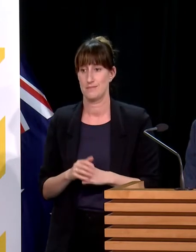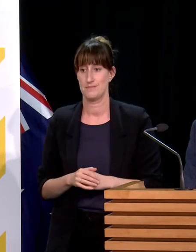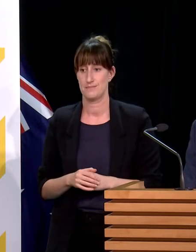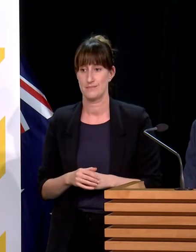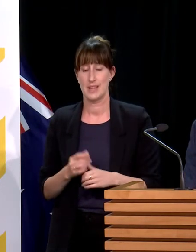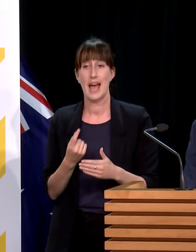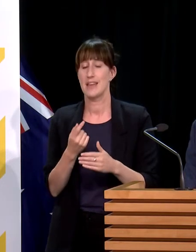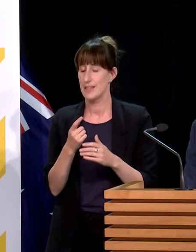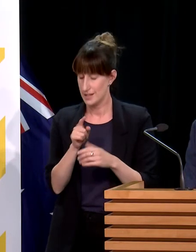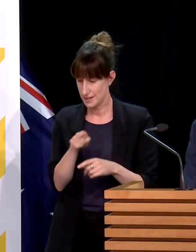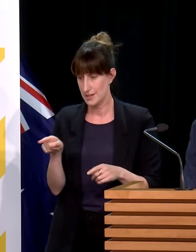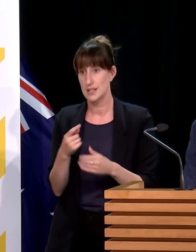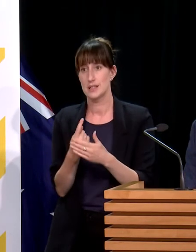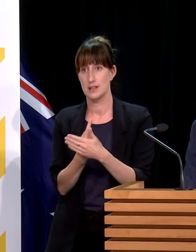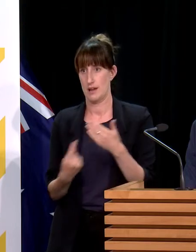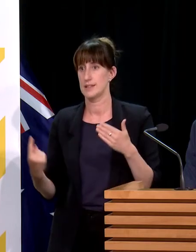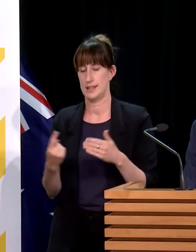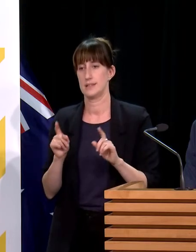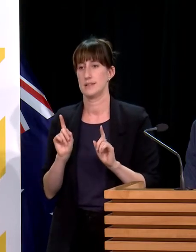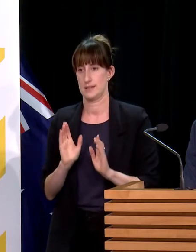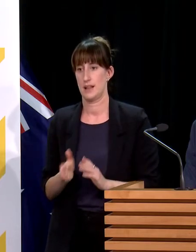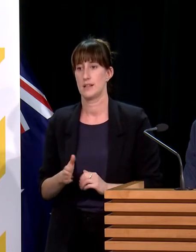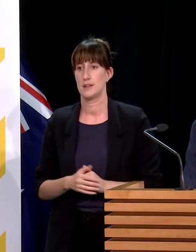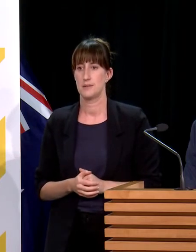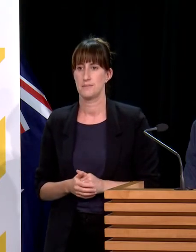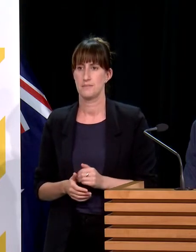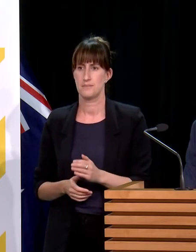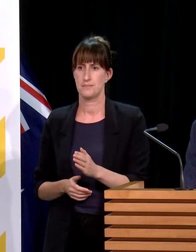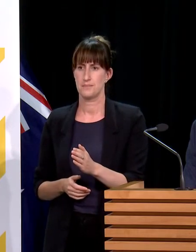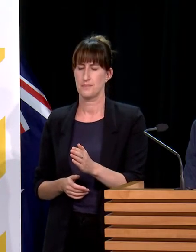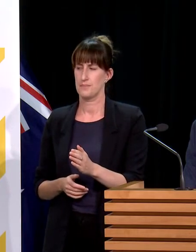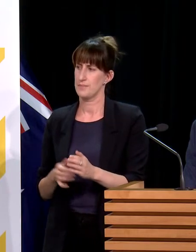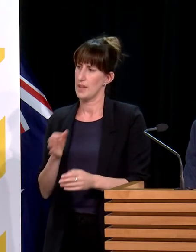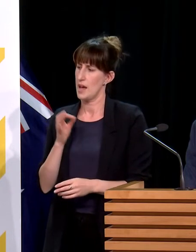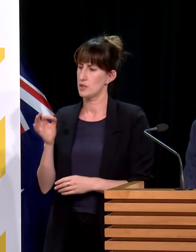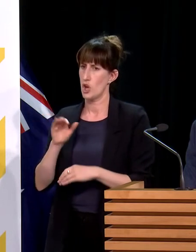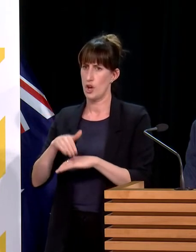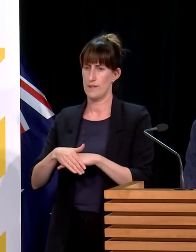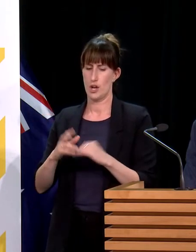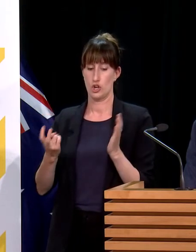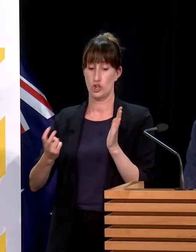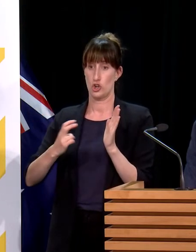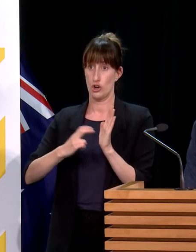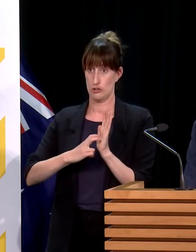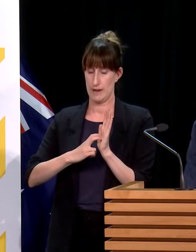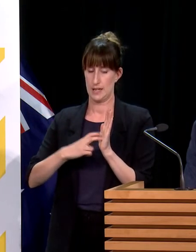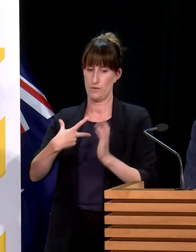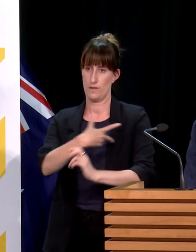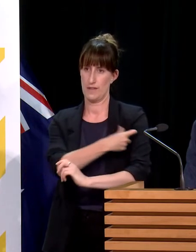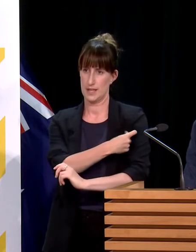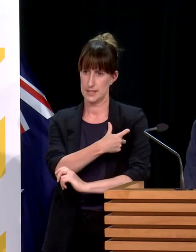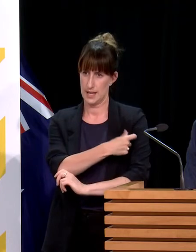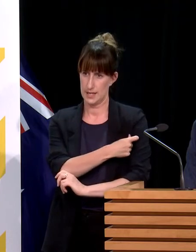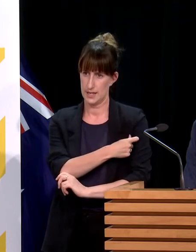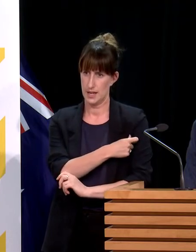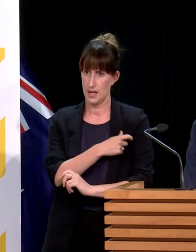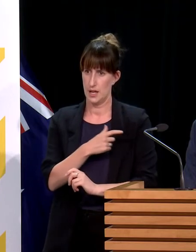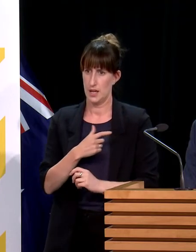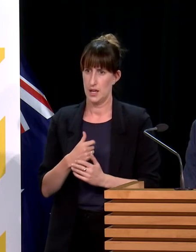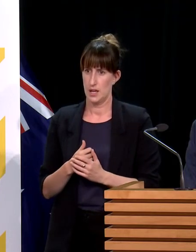you got a contractual? Do we have a contractual requirement to deliver vaccine to New Zealand in Q1, or is the contractual